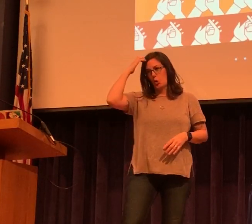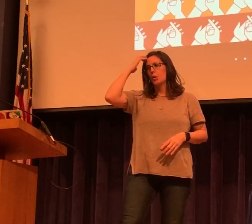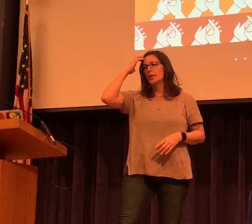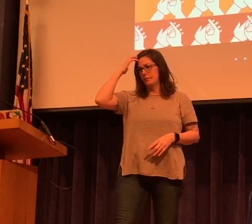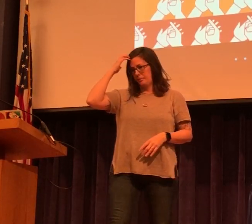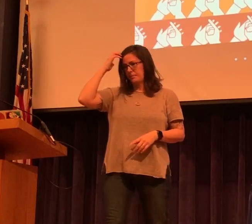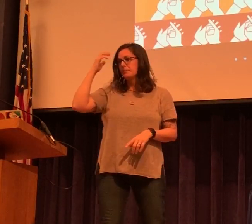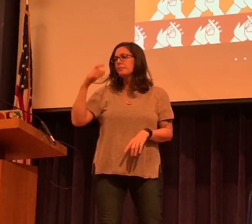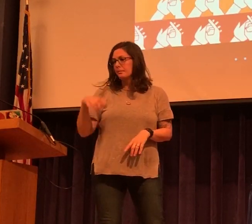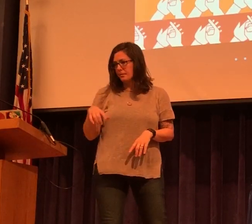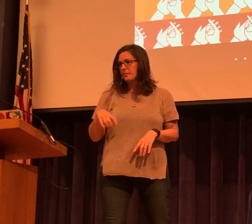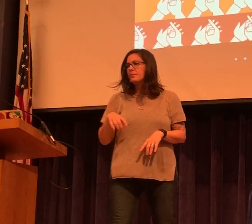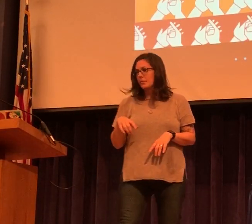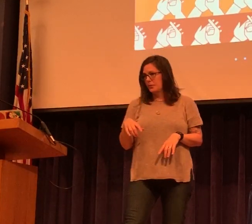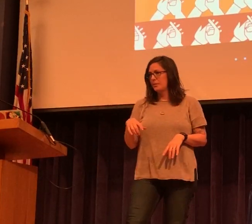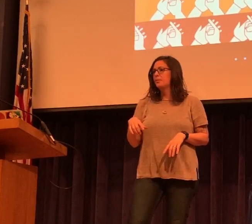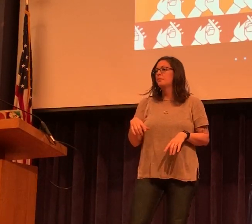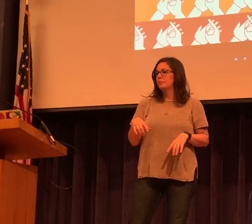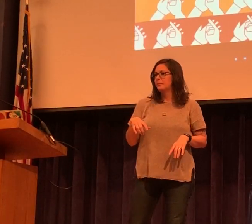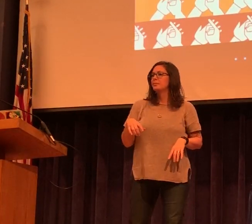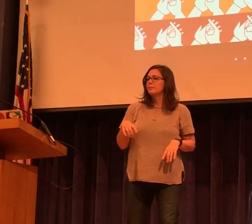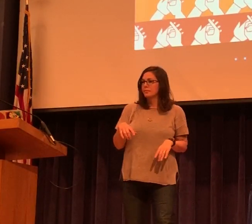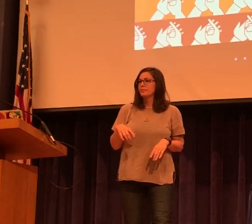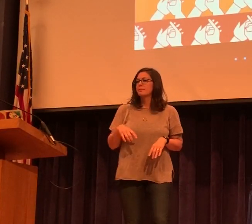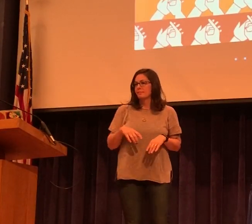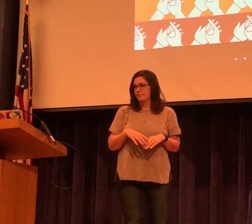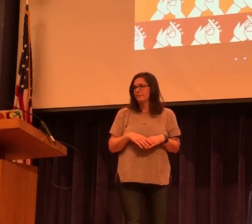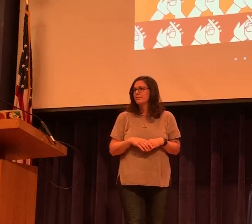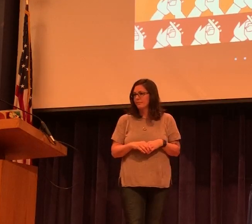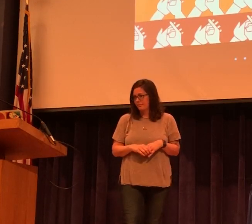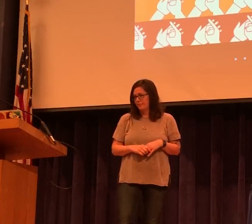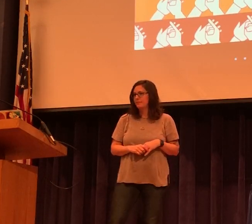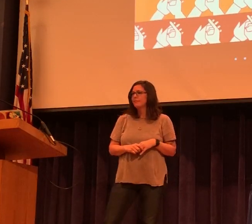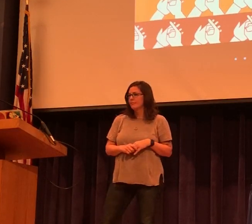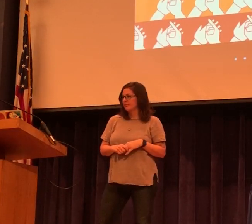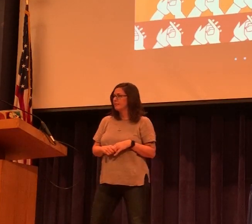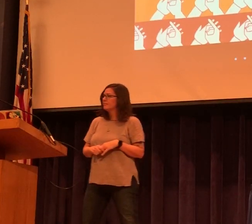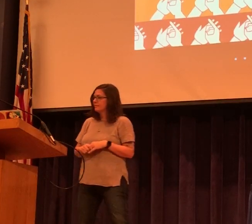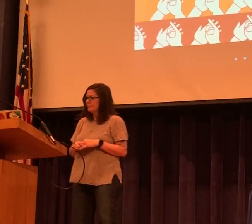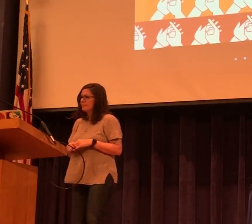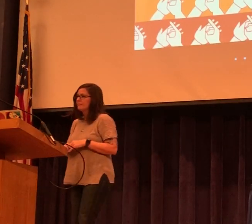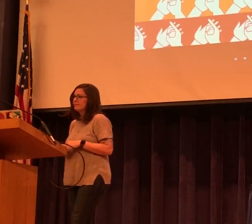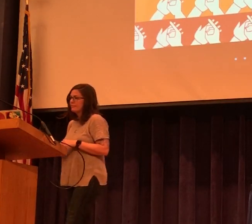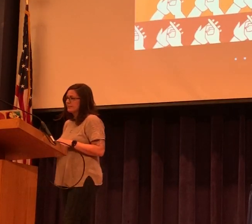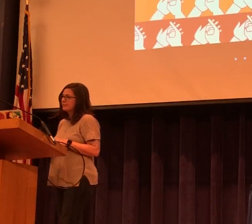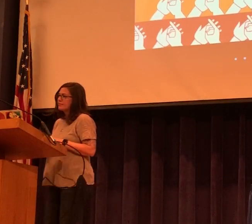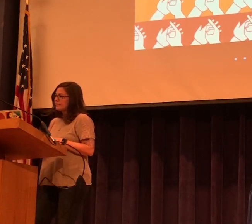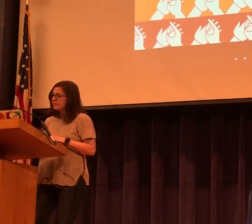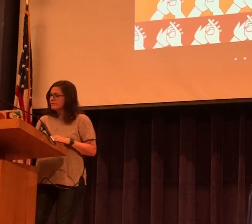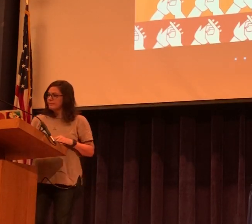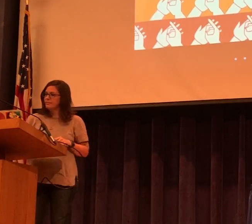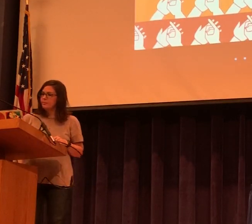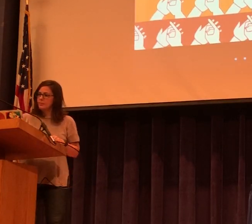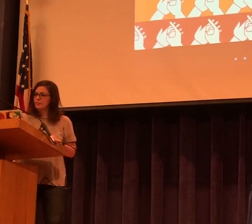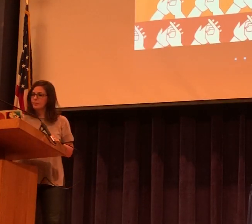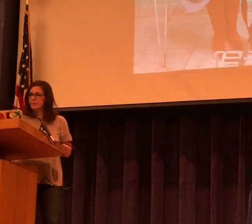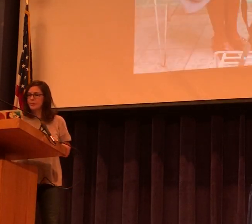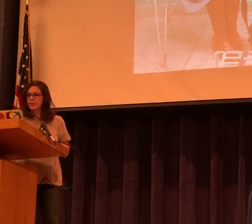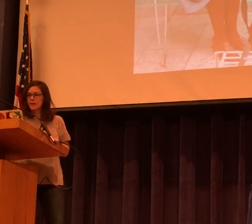Stokoe went on to publish around 100 more publications, but this is the one that has received the most attention.